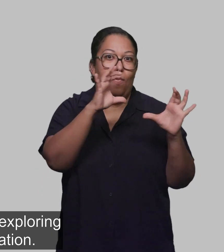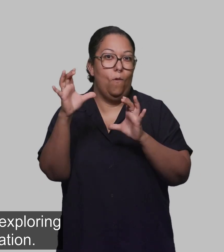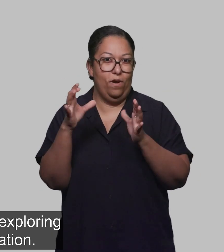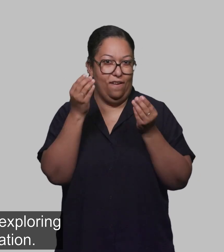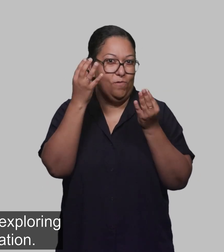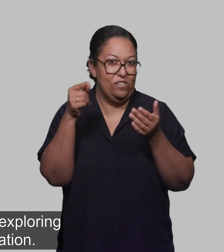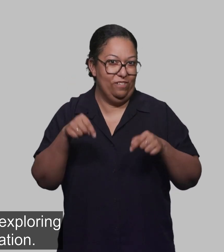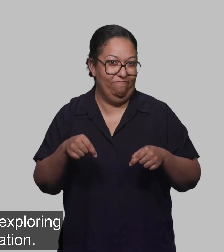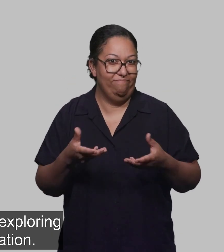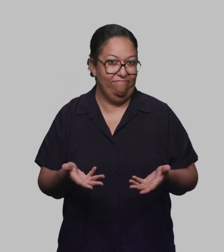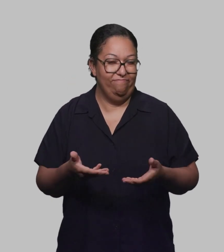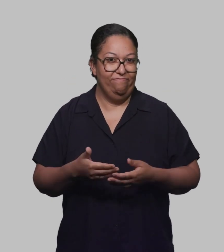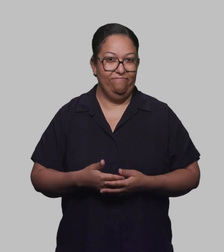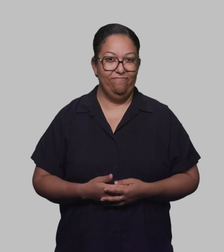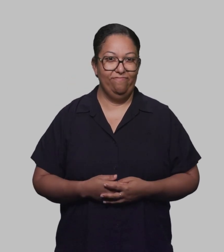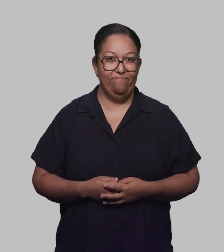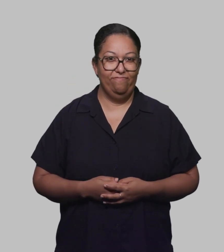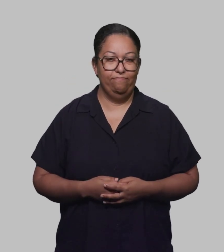this information.